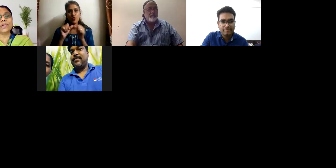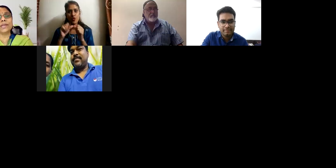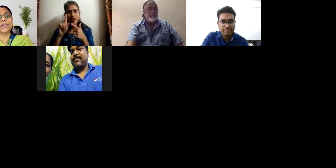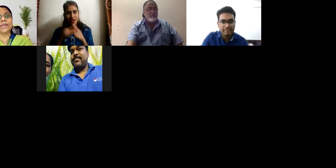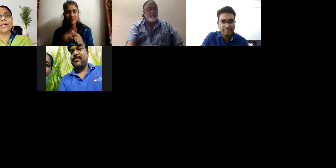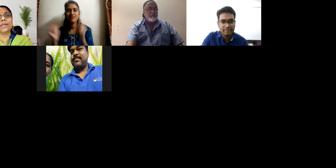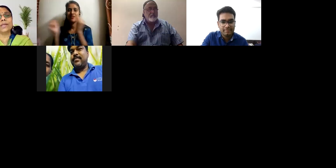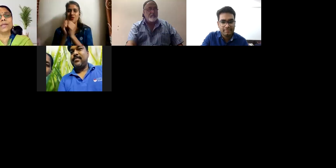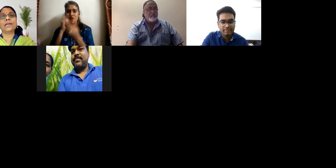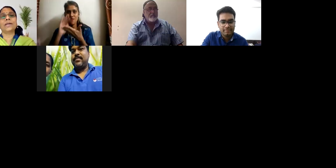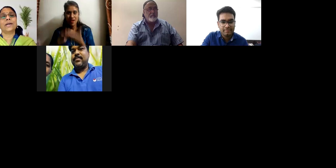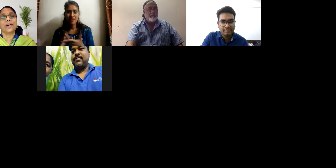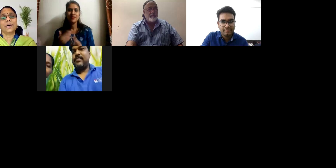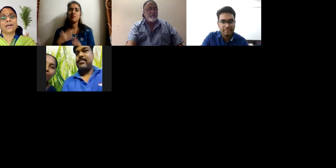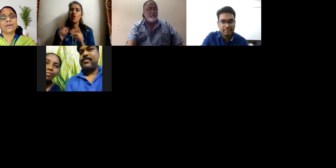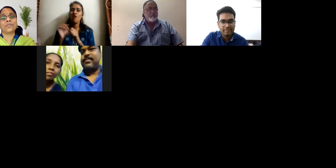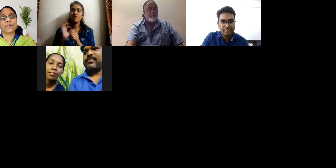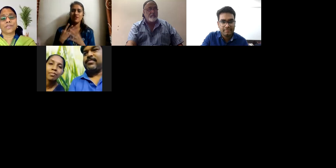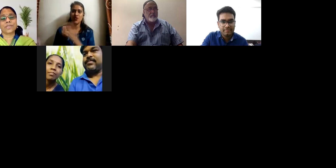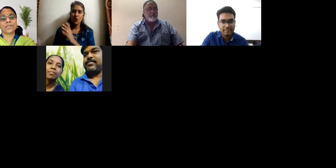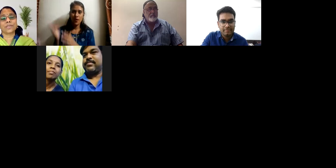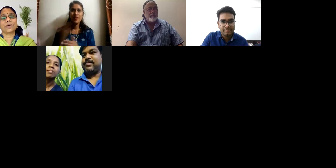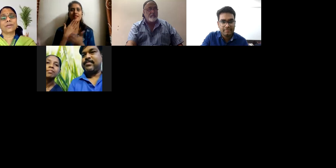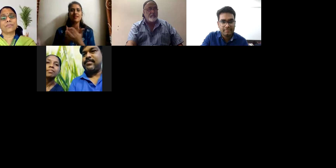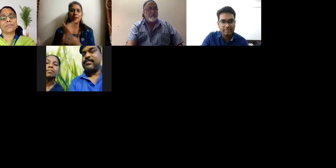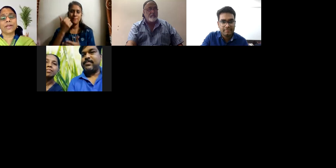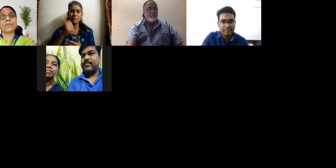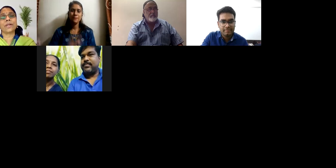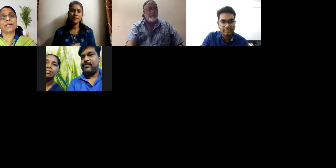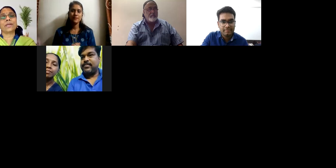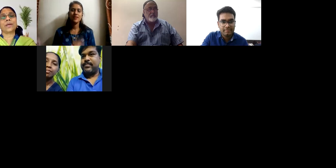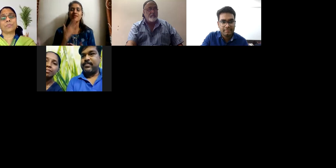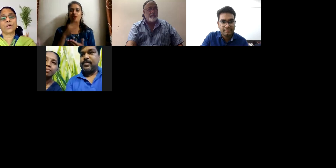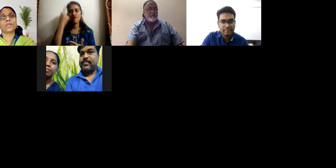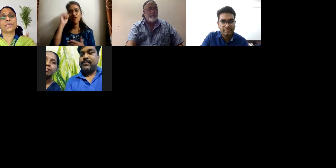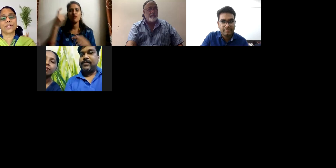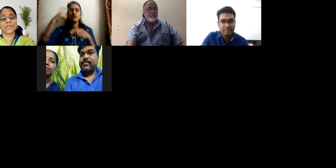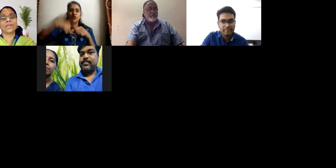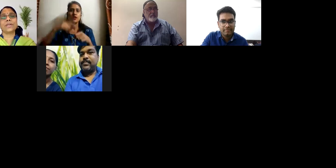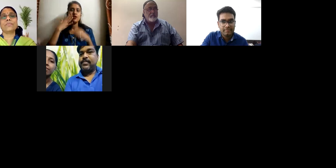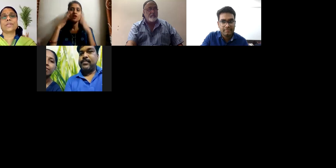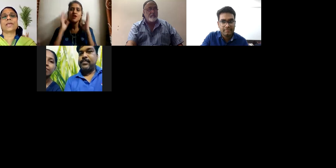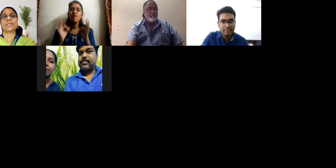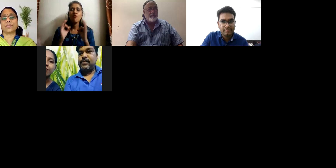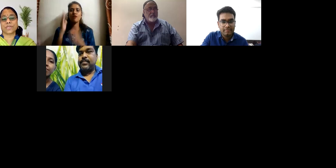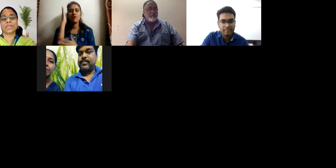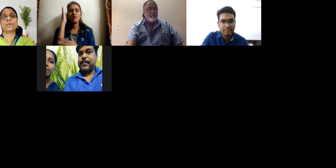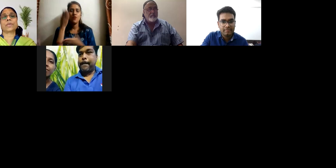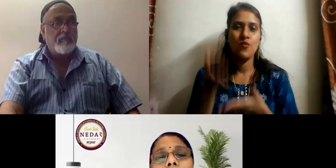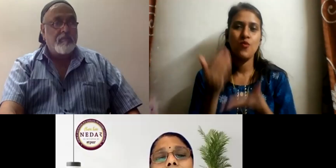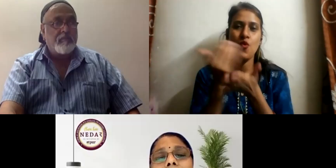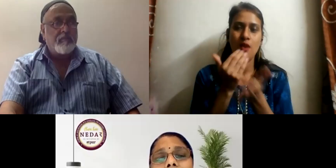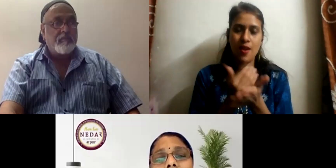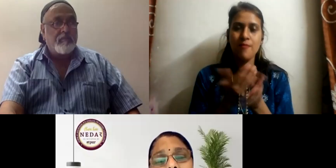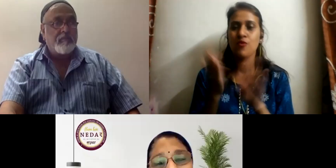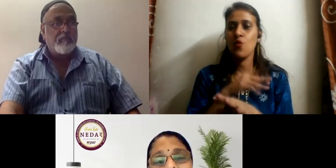Moin. So all of us are joined here for this very, very important session which